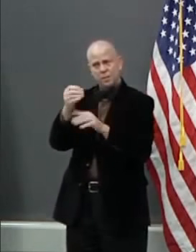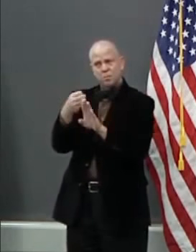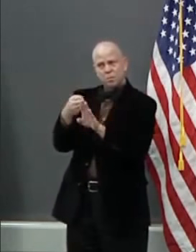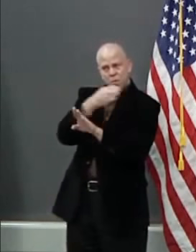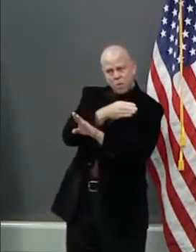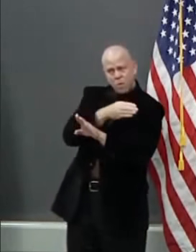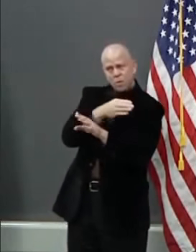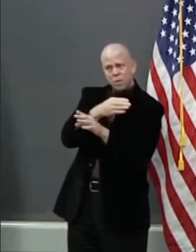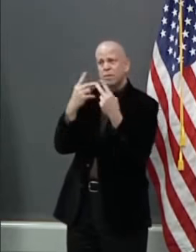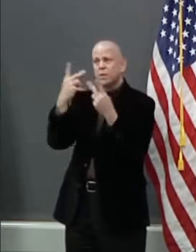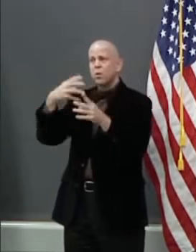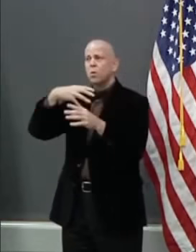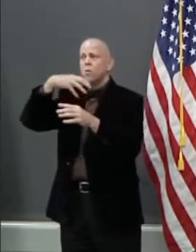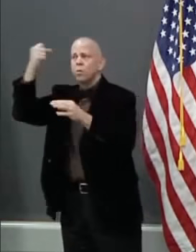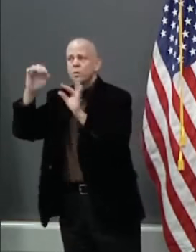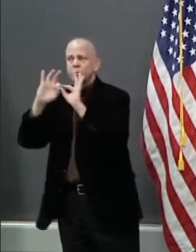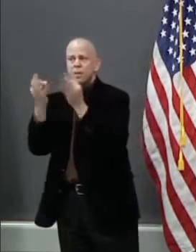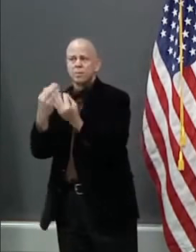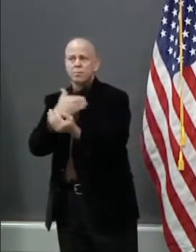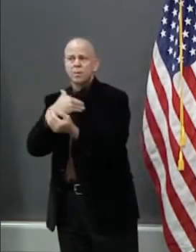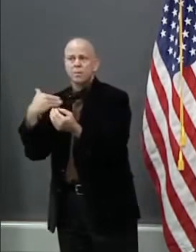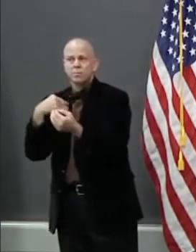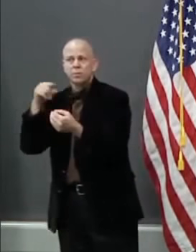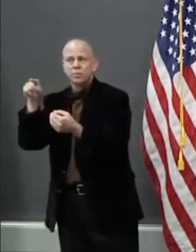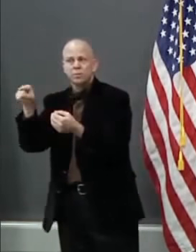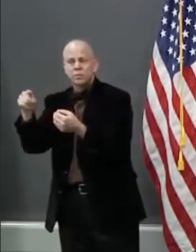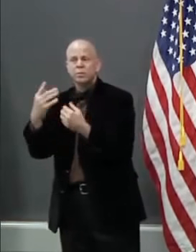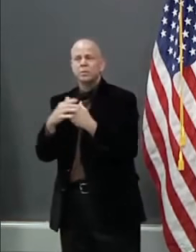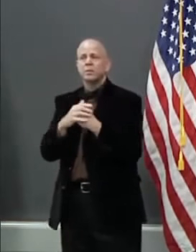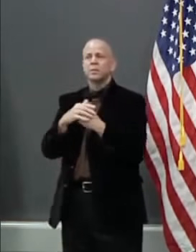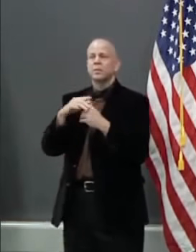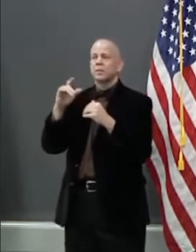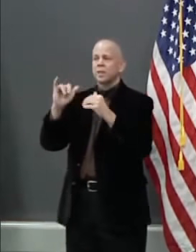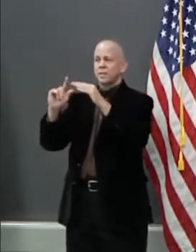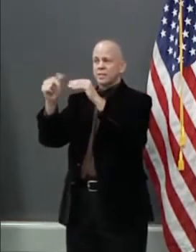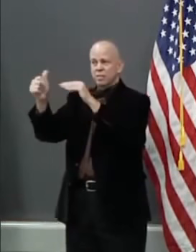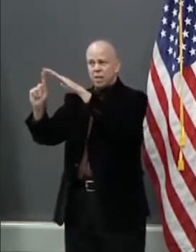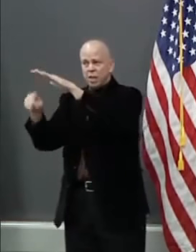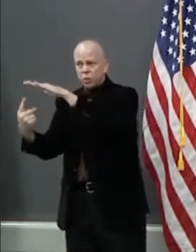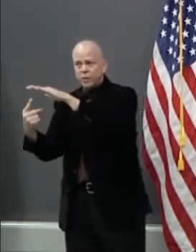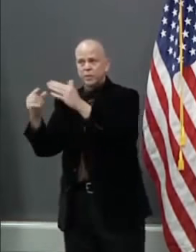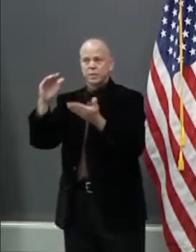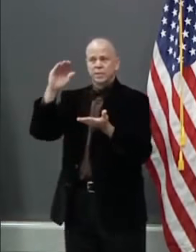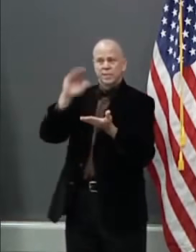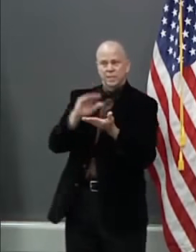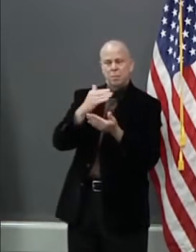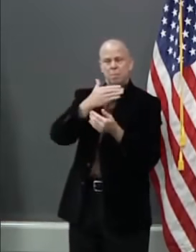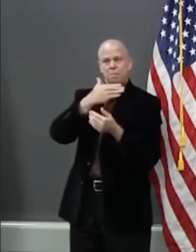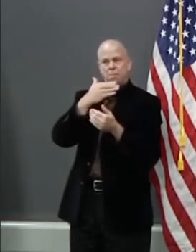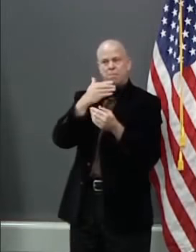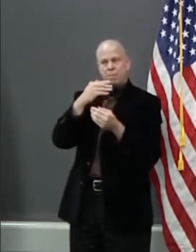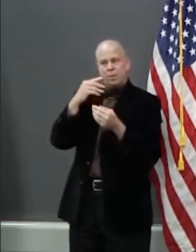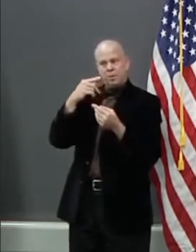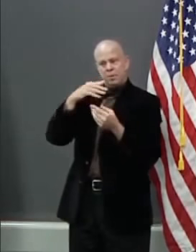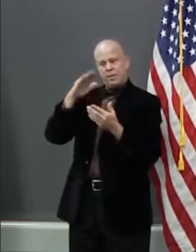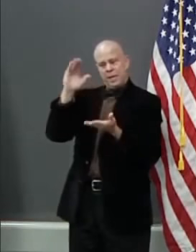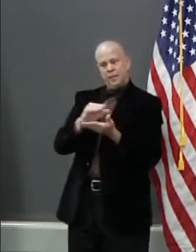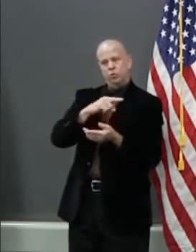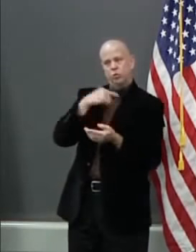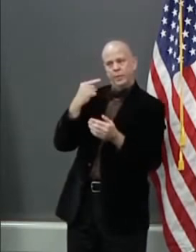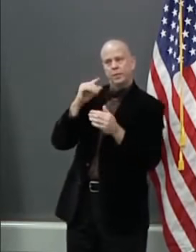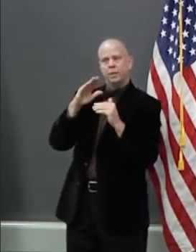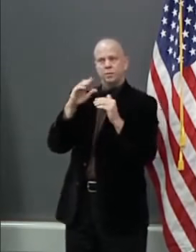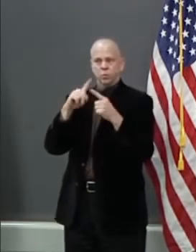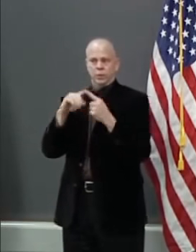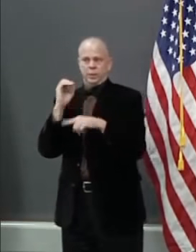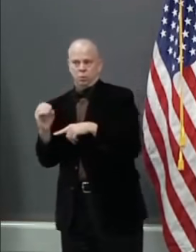eliminate risk. And that's why we're asking you to cancel those gatherings. But if you do decide to go forward with them, that 2-week